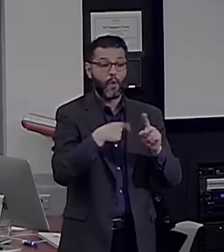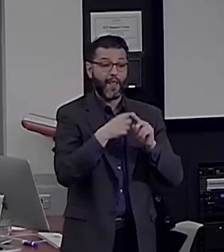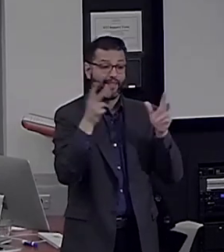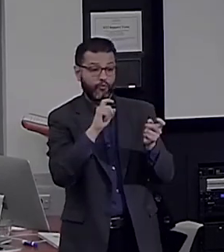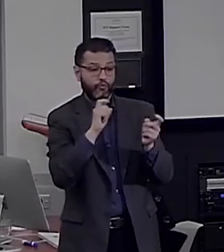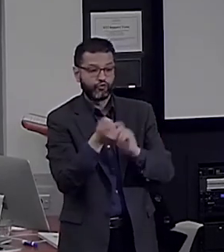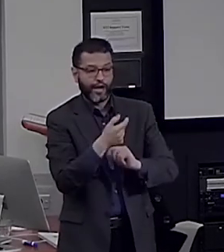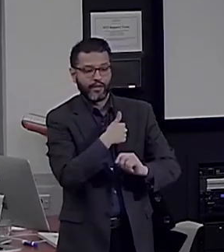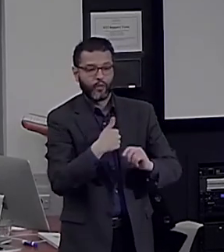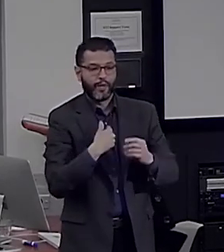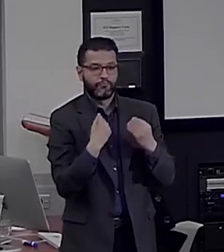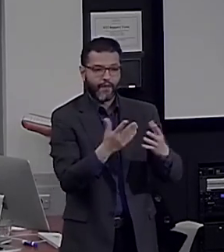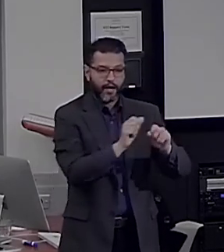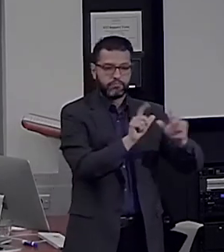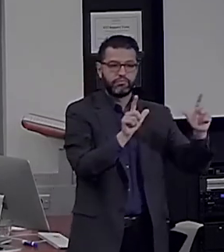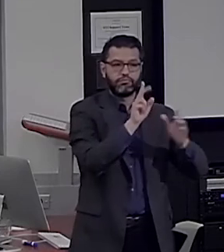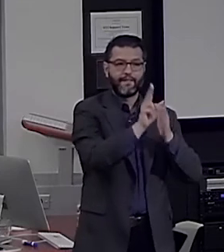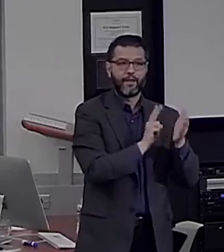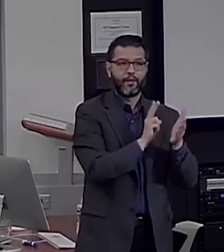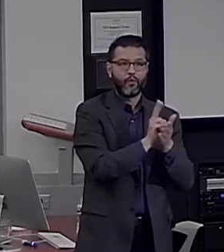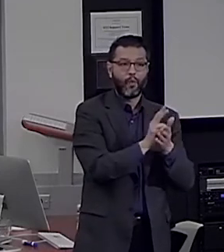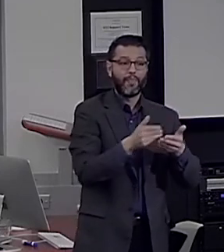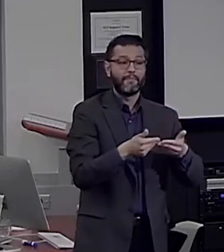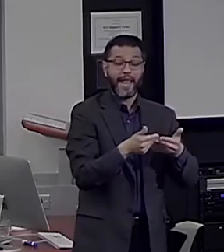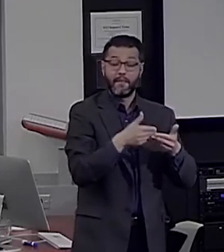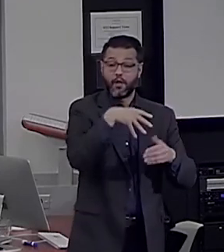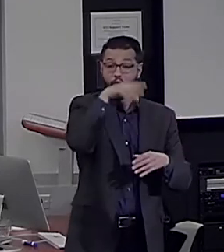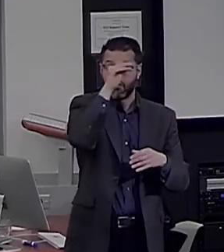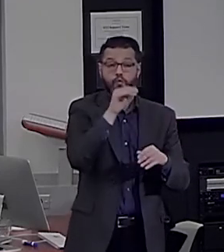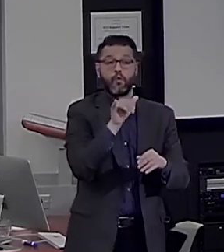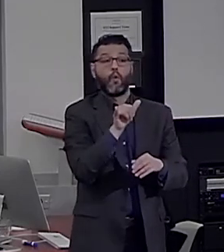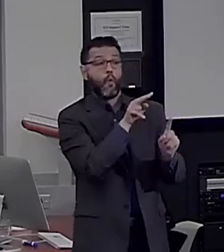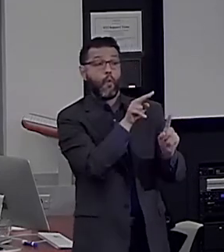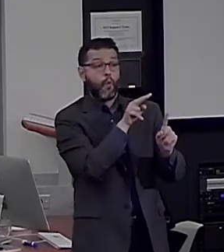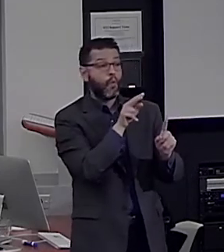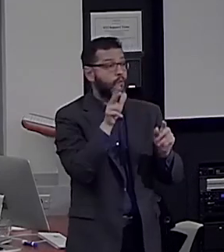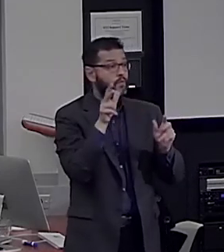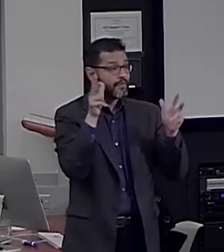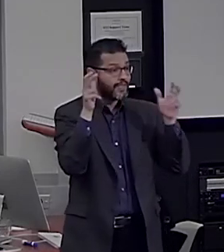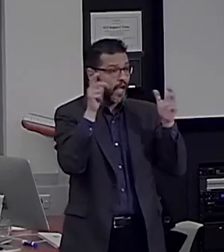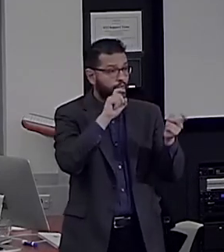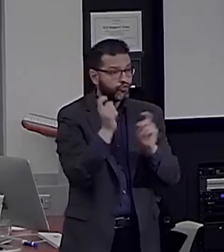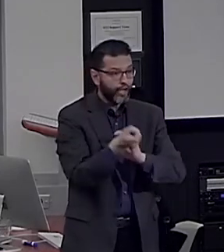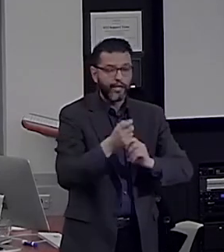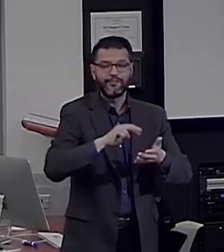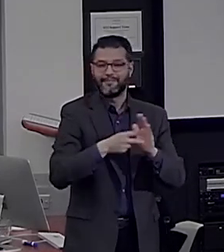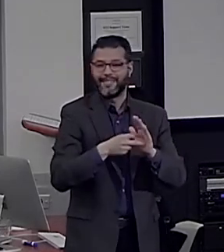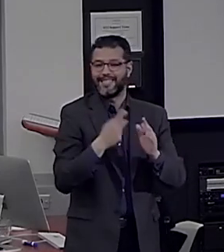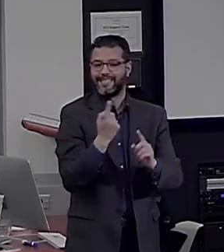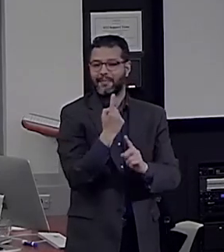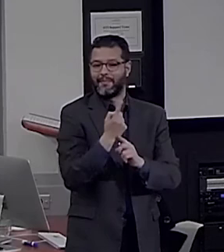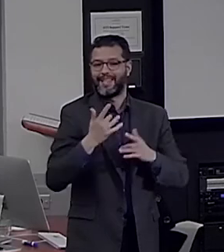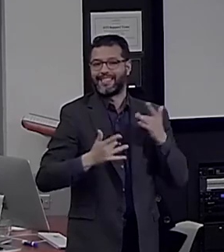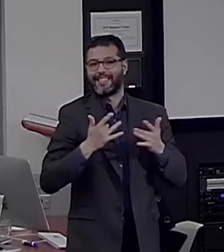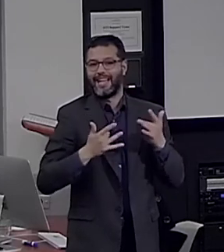very quickly learn what sound changes something exciting